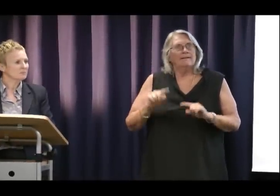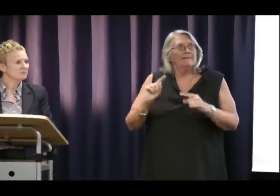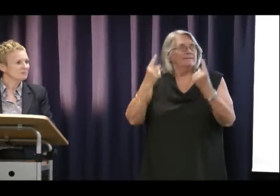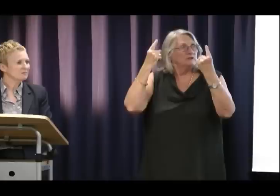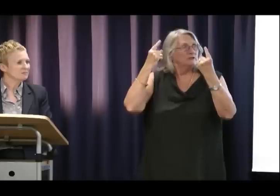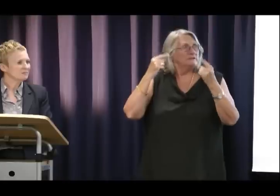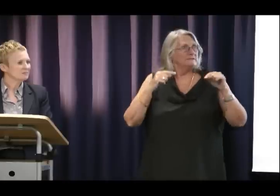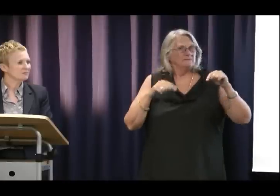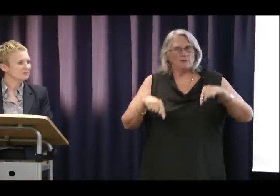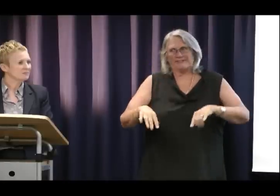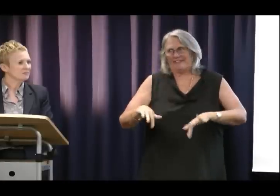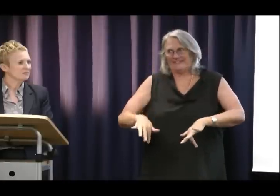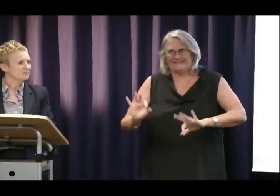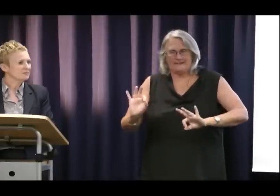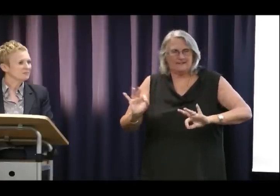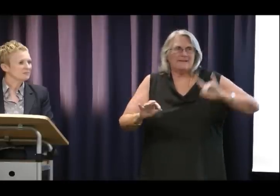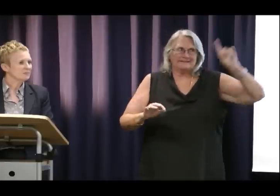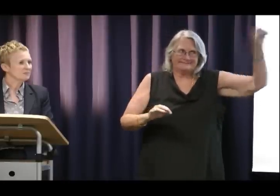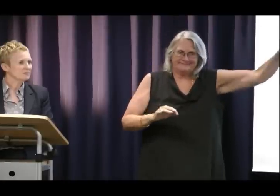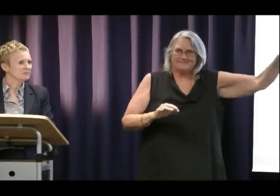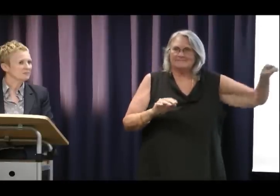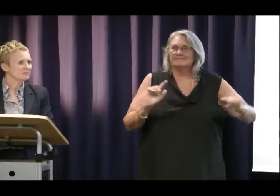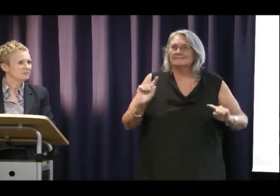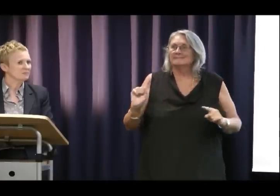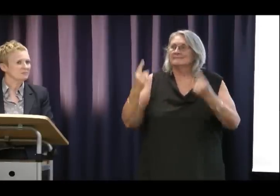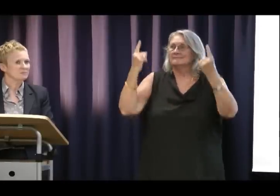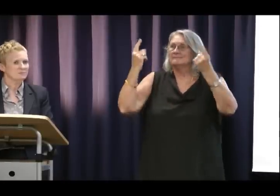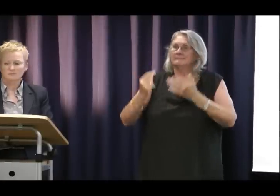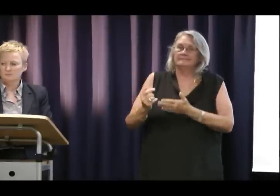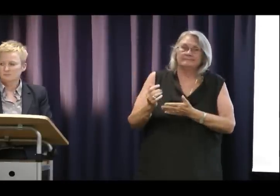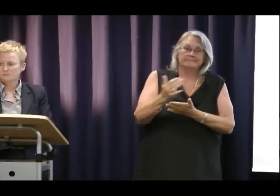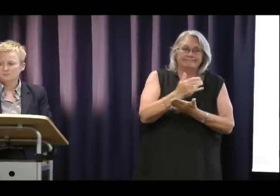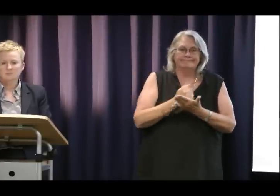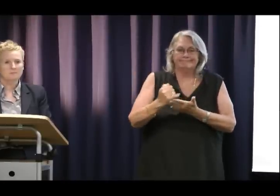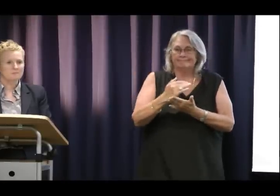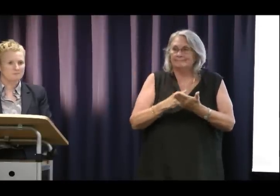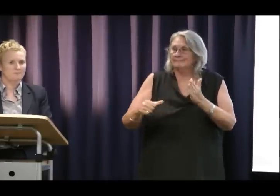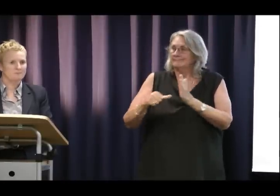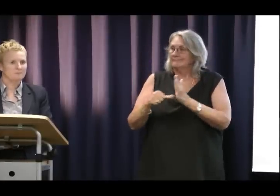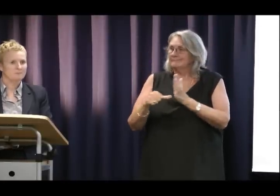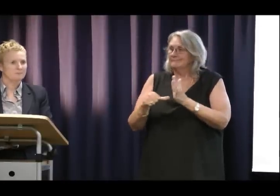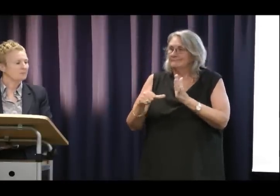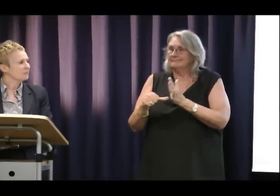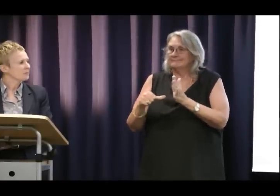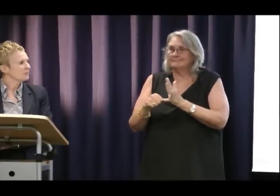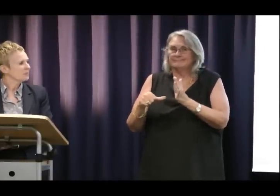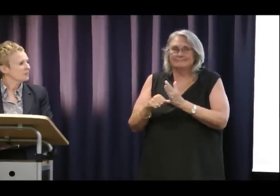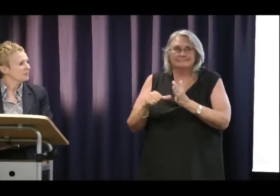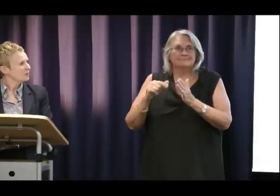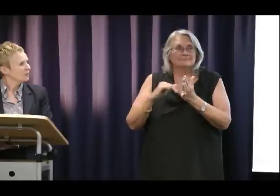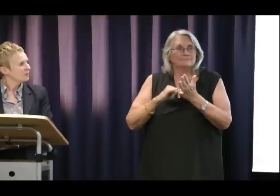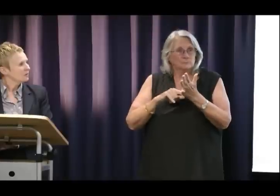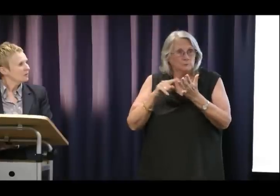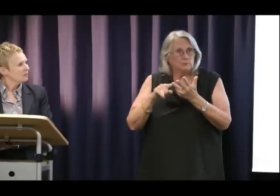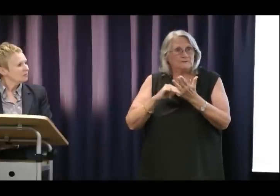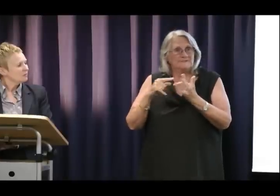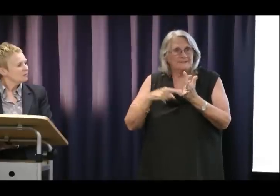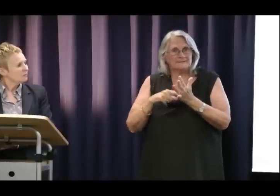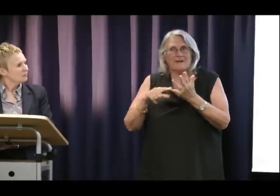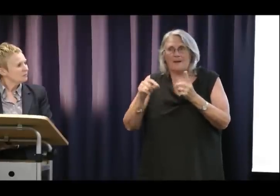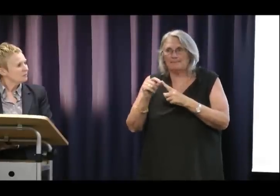know. Now, not here, but over at Jolimont, we had our first